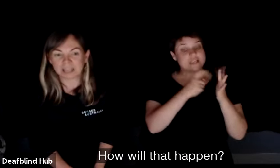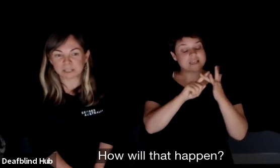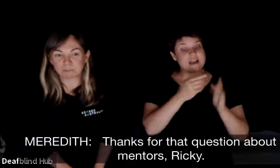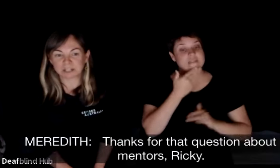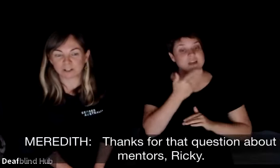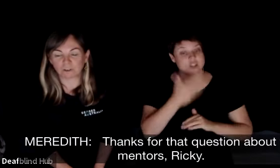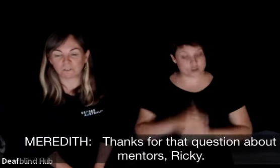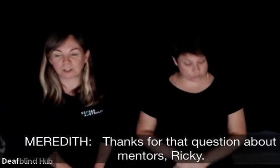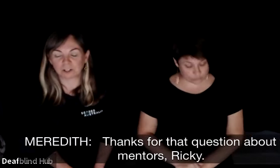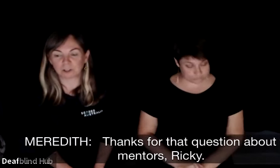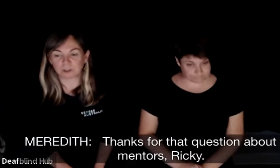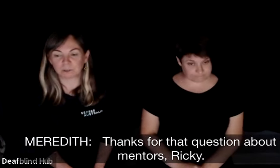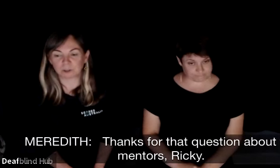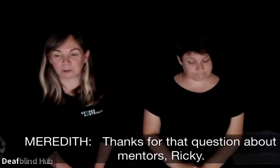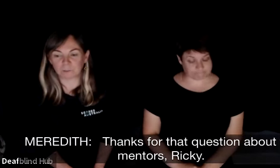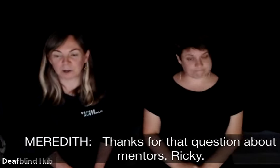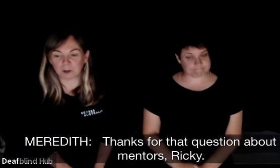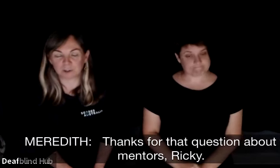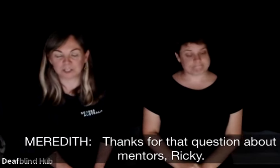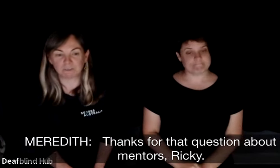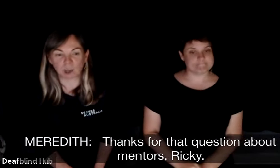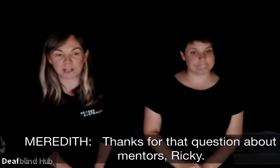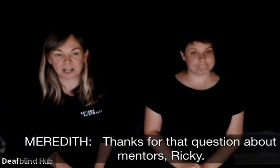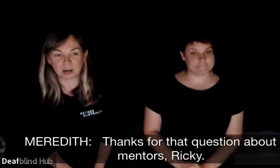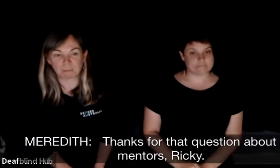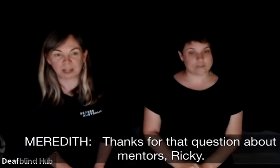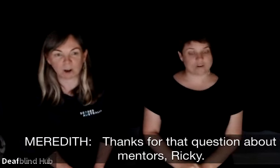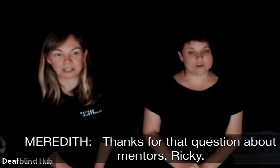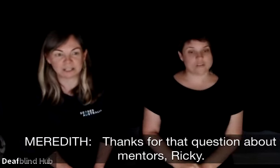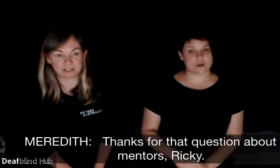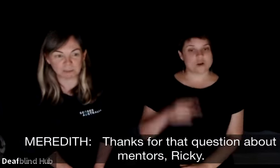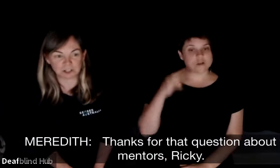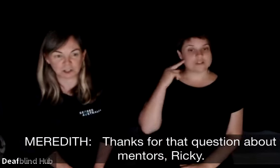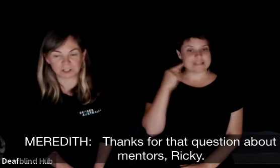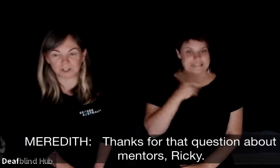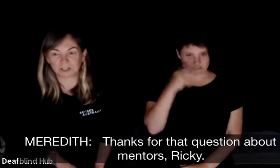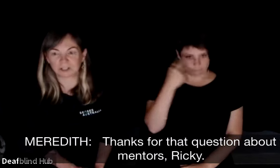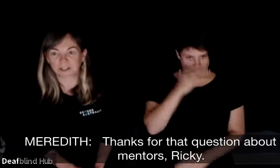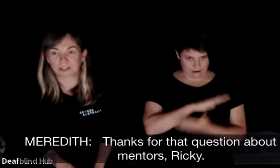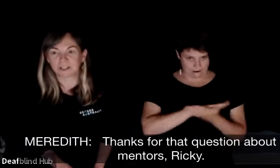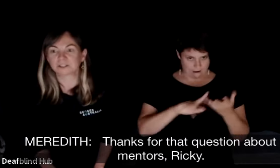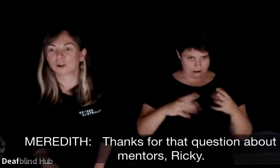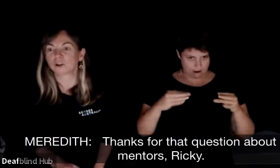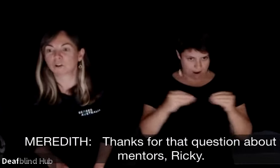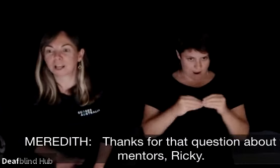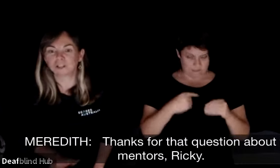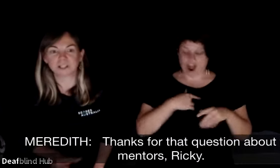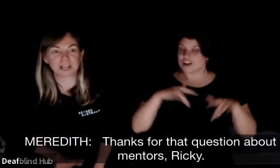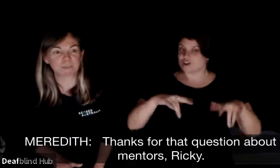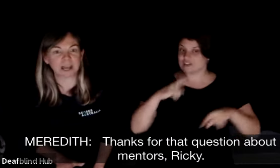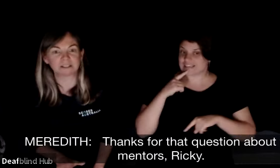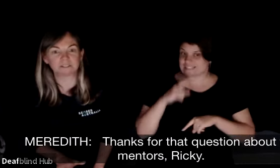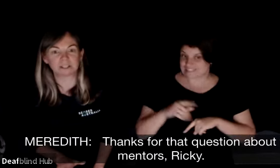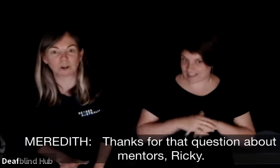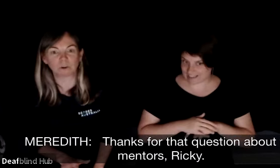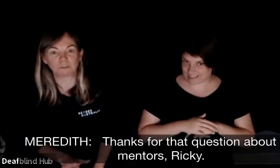One aspect of the Deafblind Hub that I didn't mention, so Craig, you could